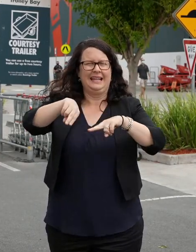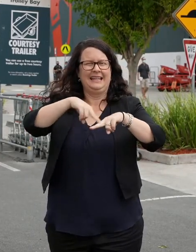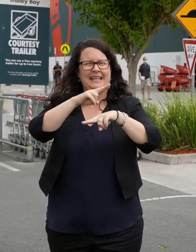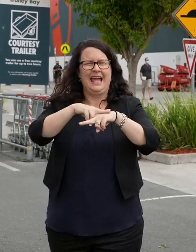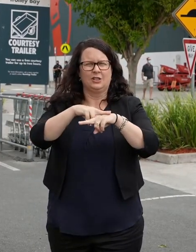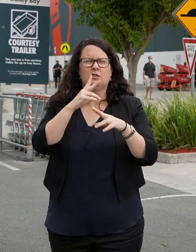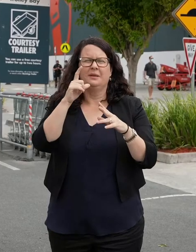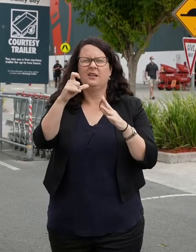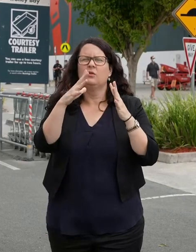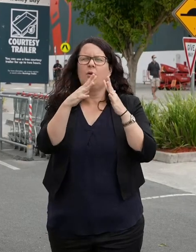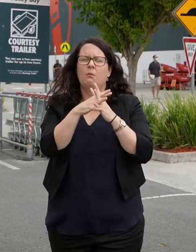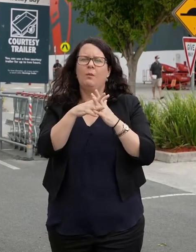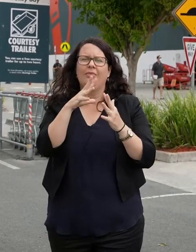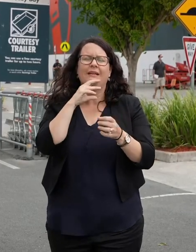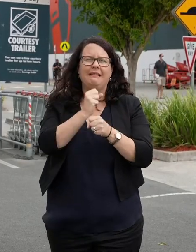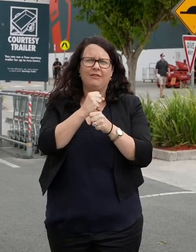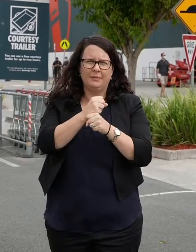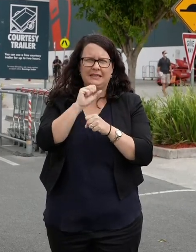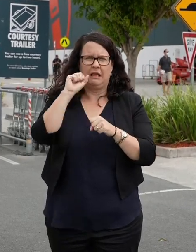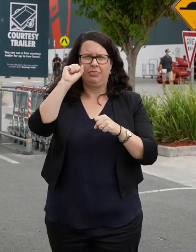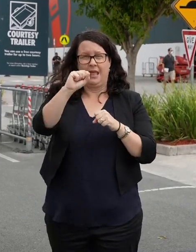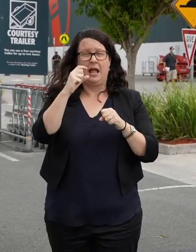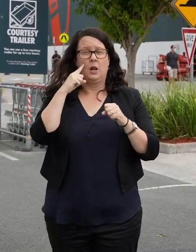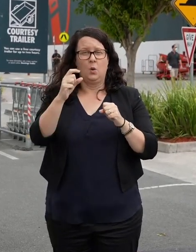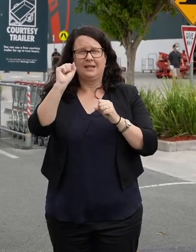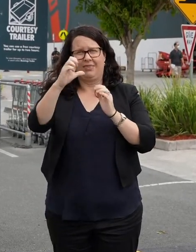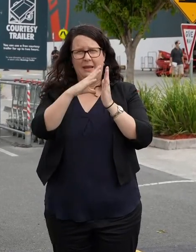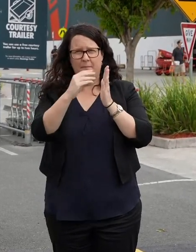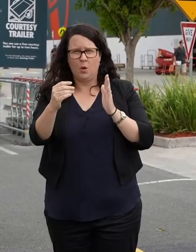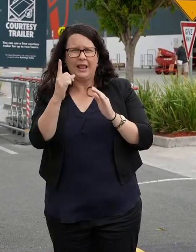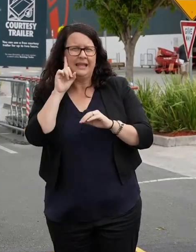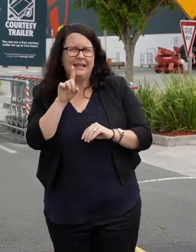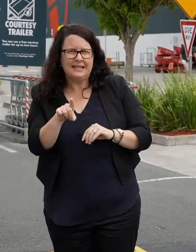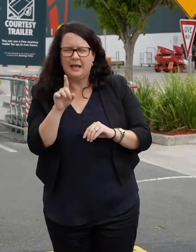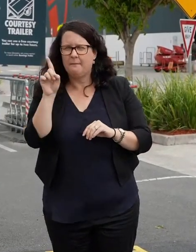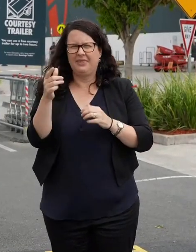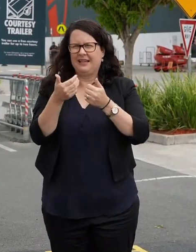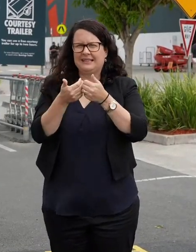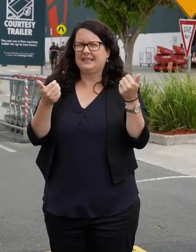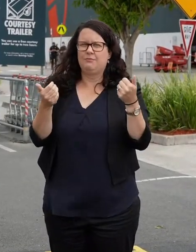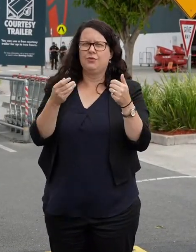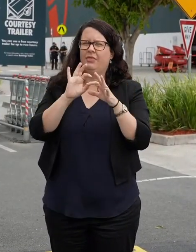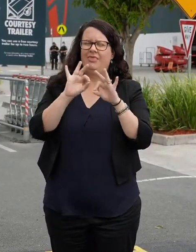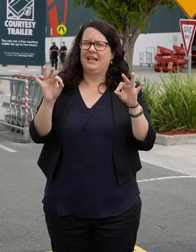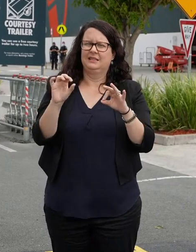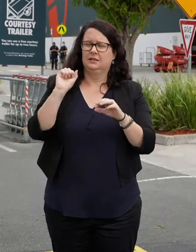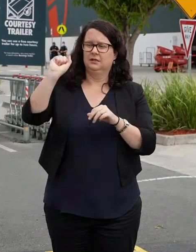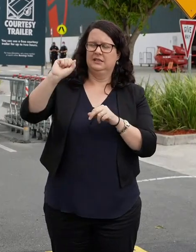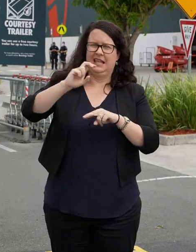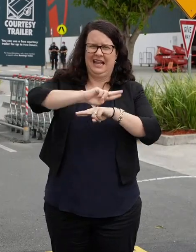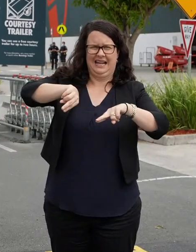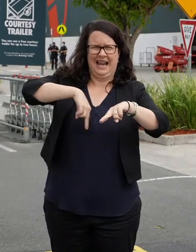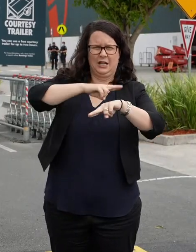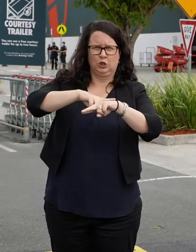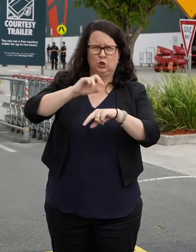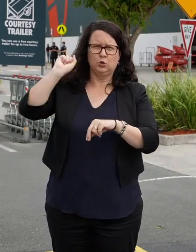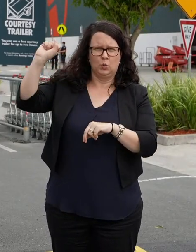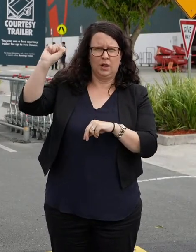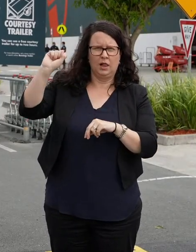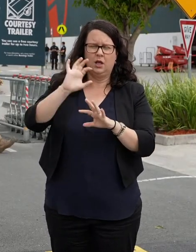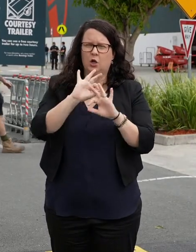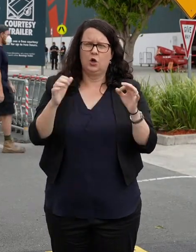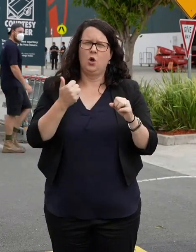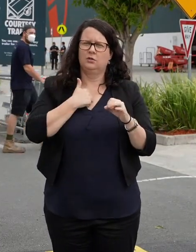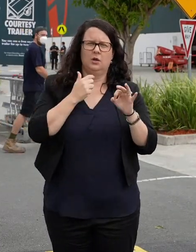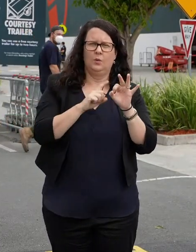more modelling yesterday. But again, that modelling is not specific to individual states. It's a nationwide modelling. That's